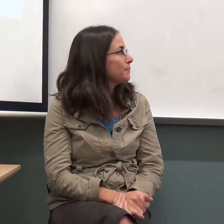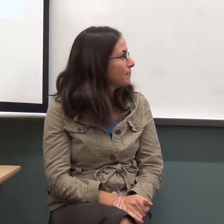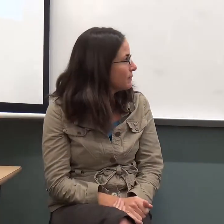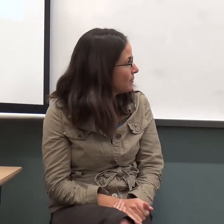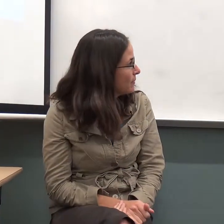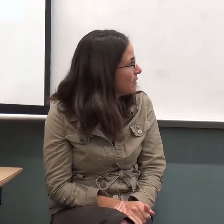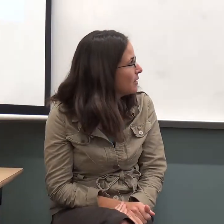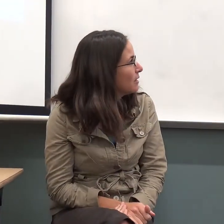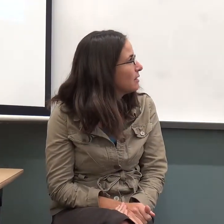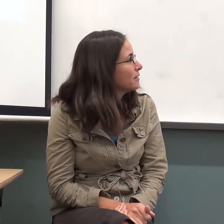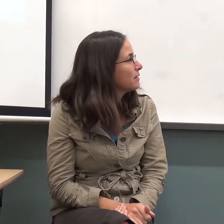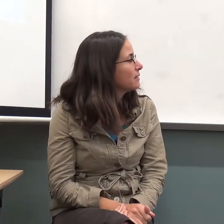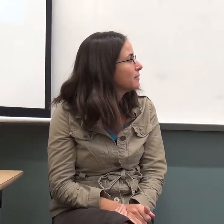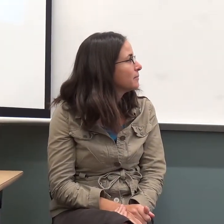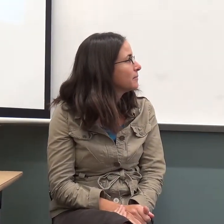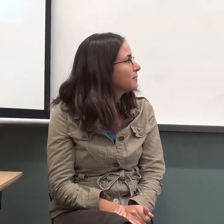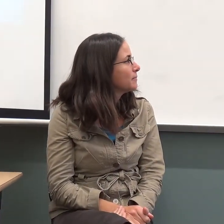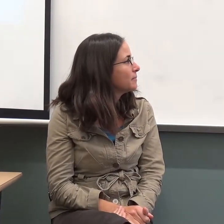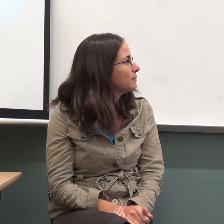Let's focus our energies, please.